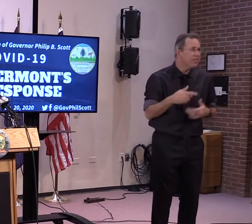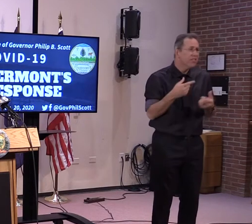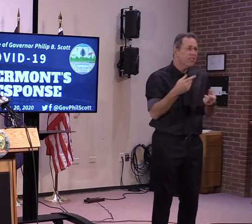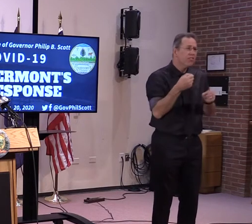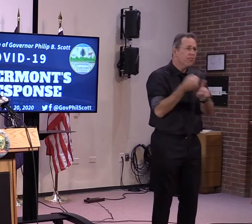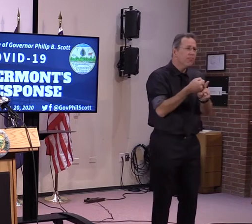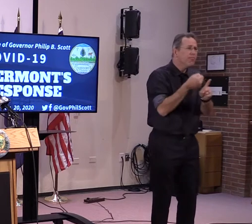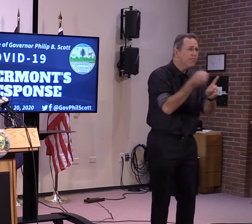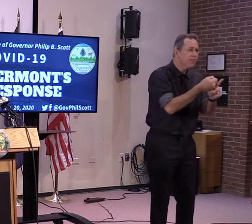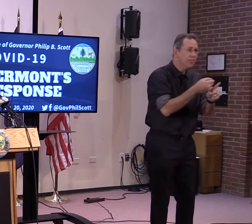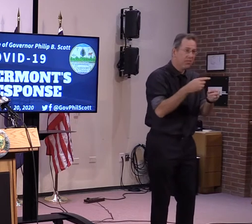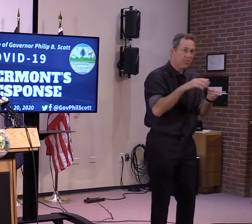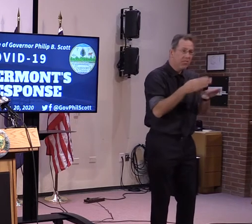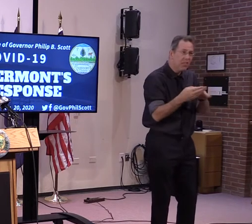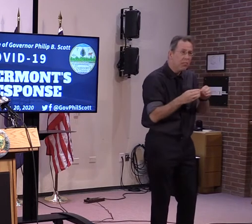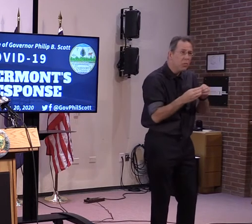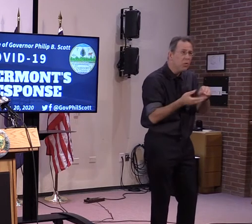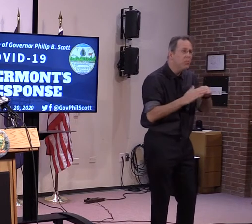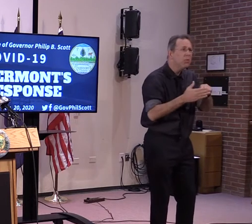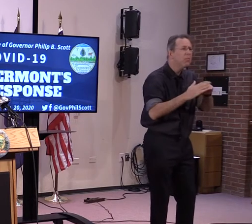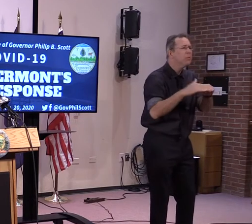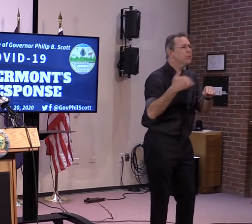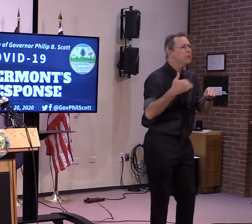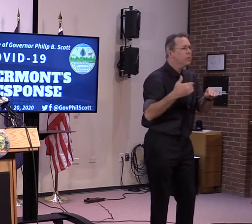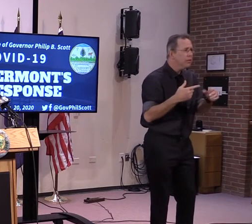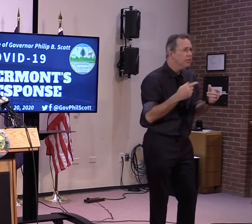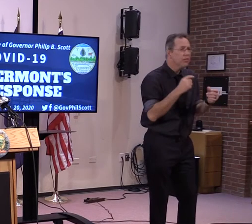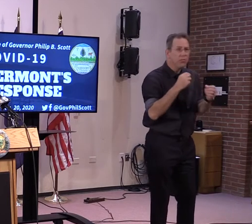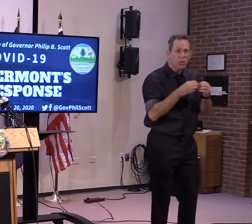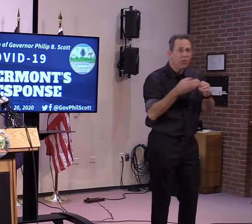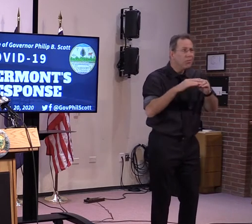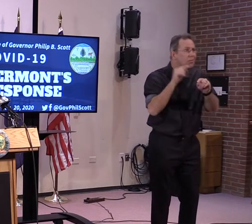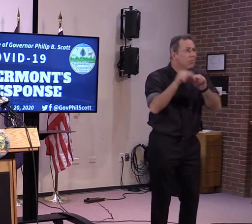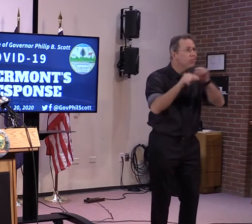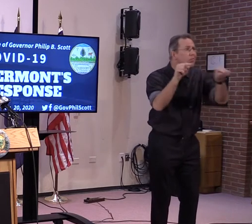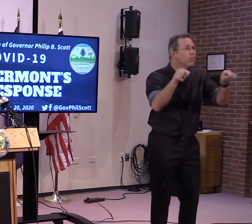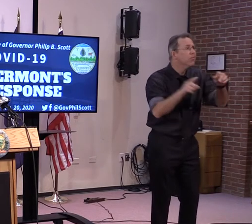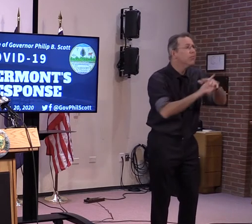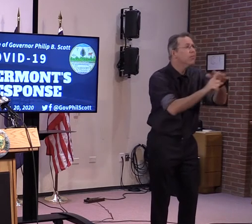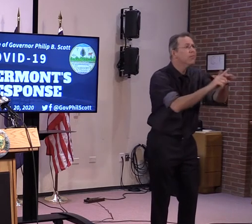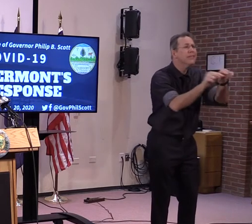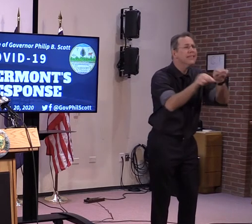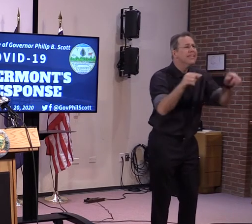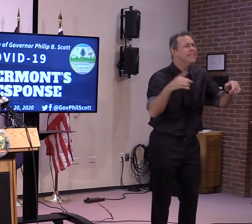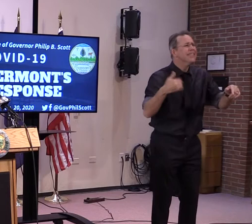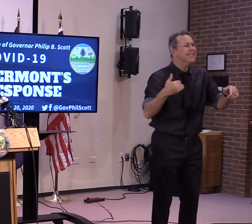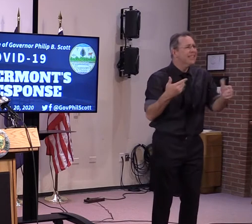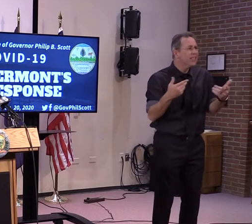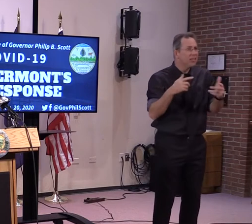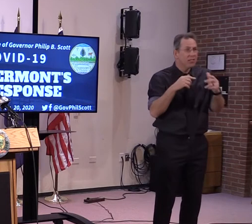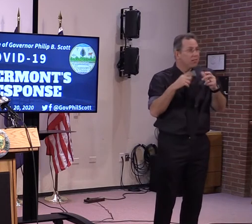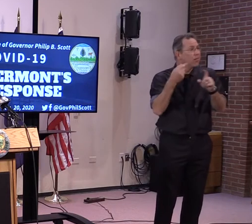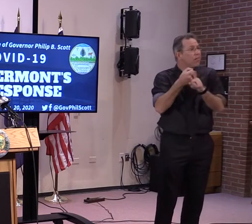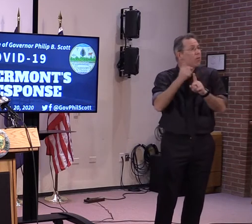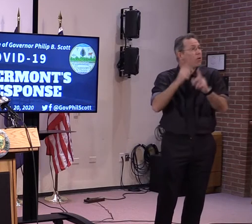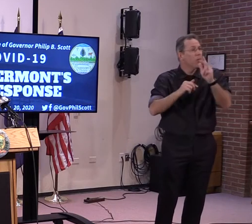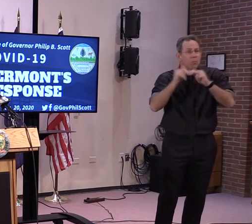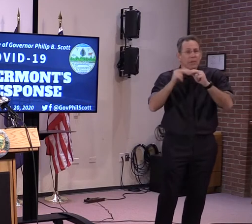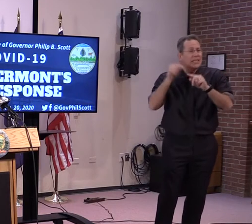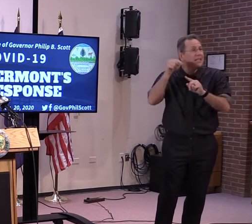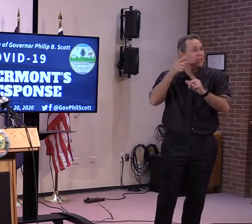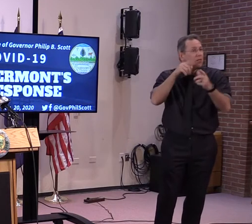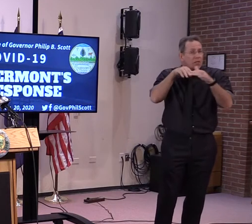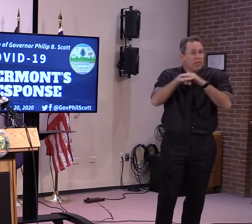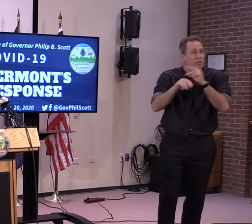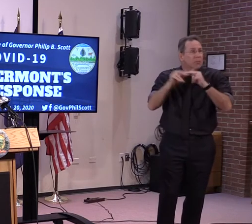virus in the community is increasing. And it's getting into facilities that care for our seniors.